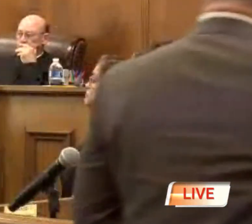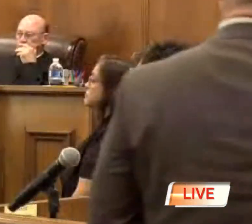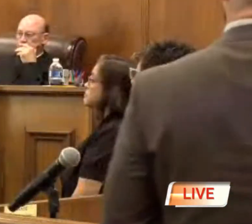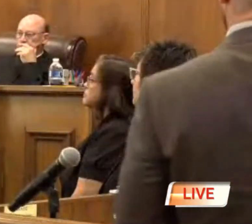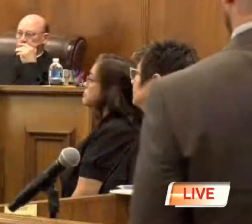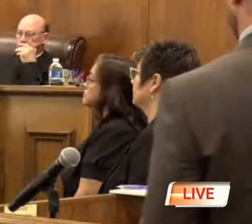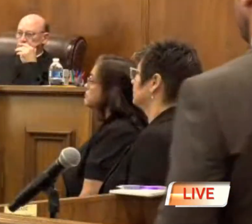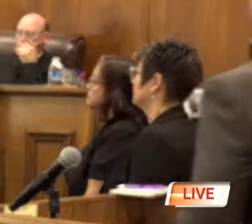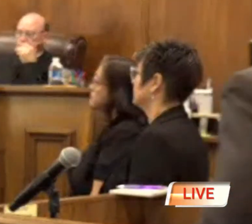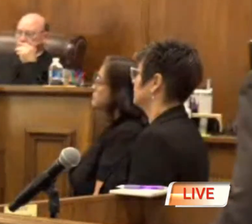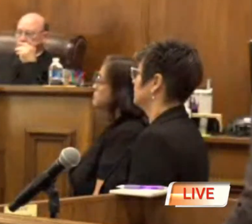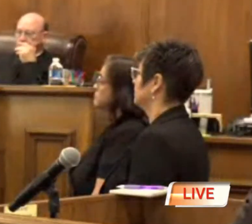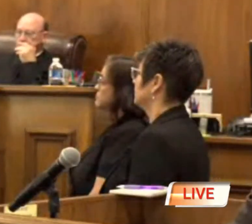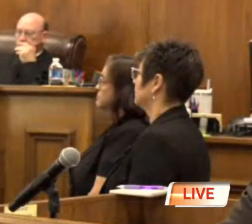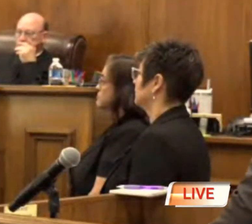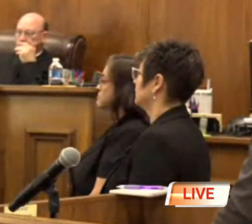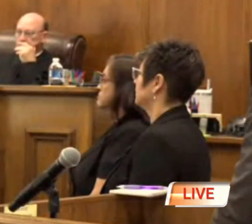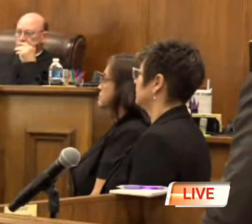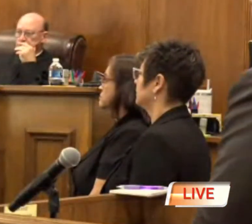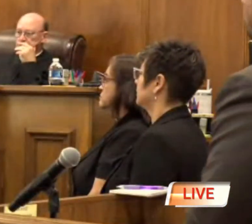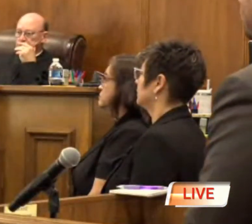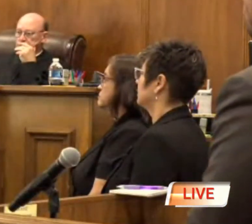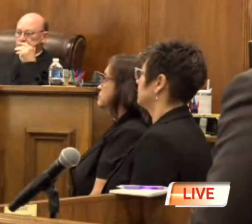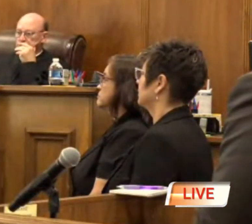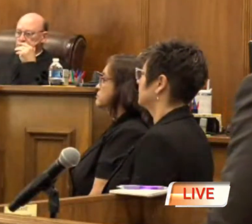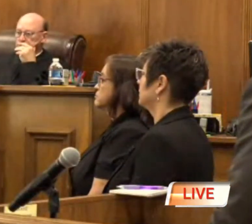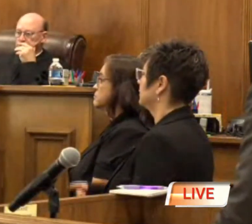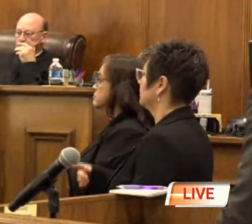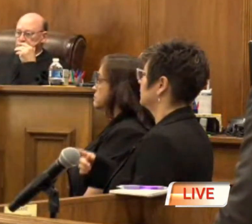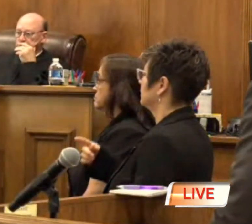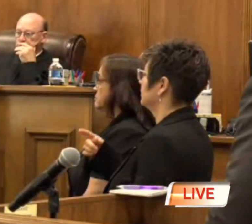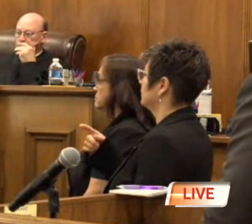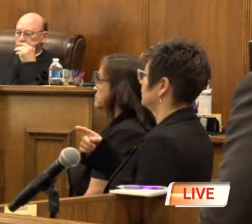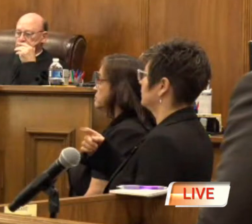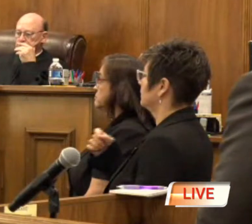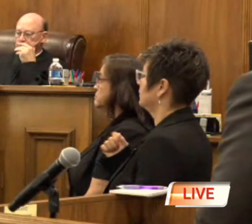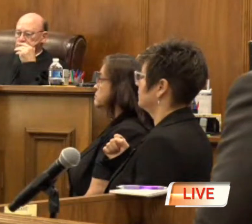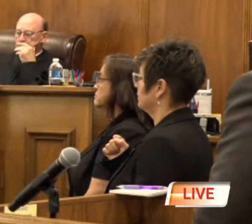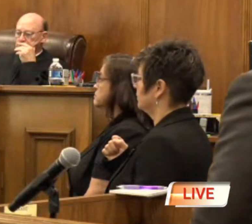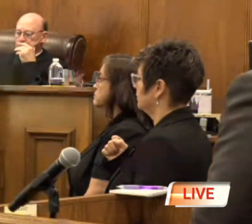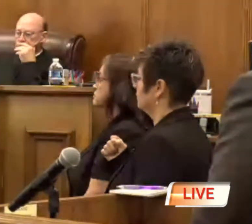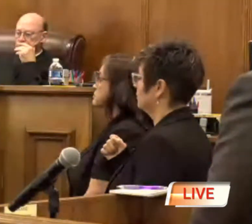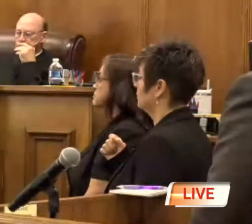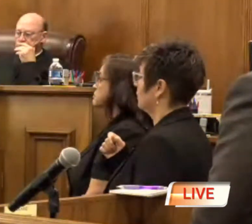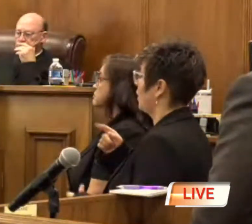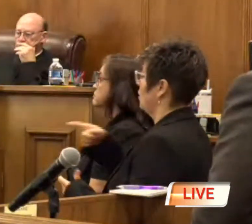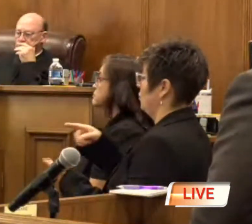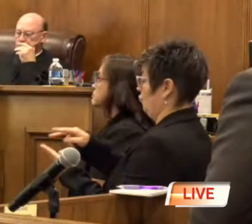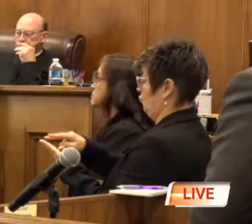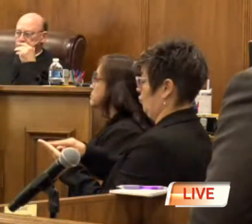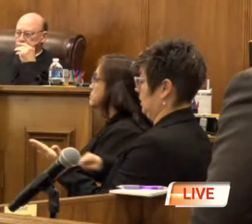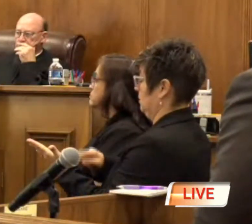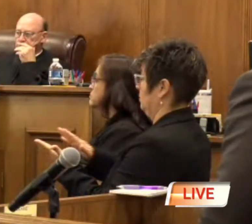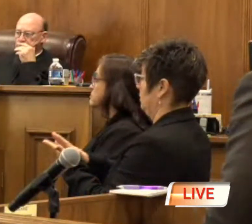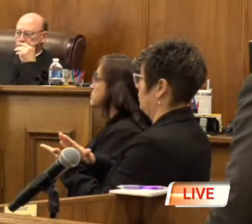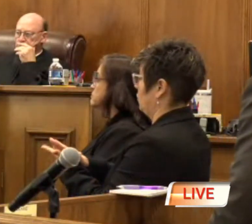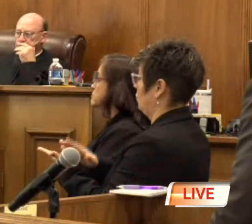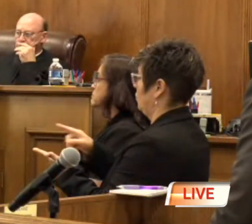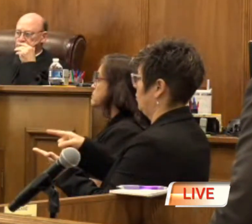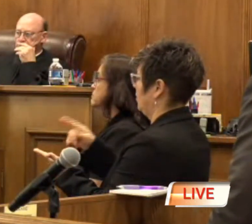Ms. Starks, does that refresh your recollection about any conversations or whether you talked to Tom Ford?